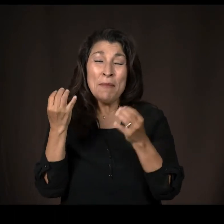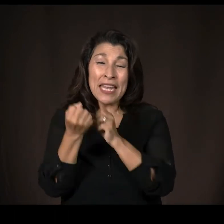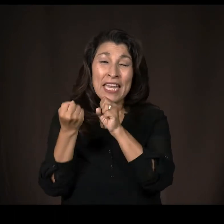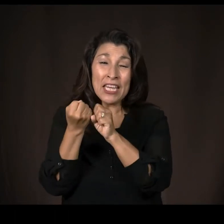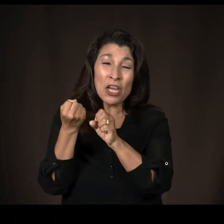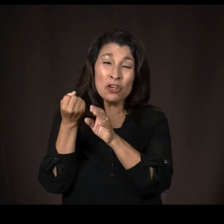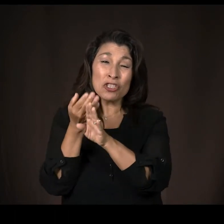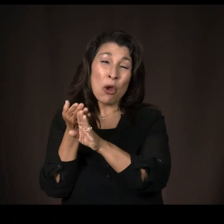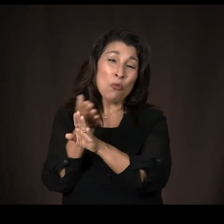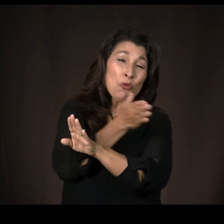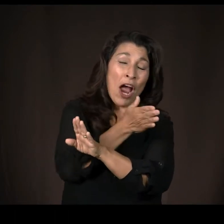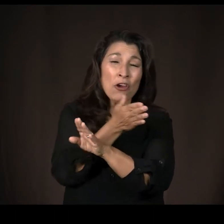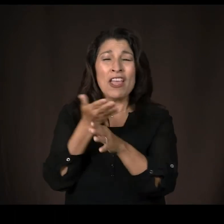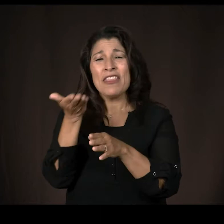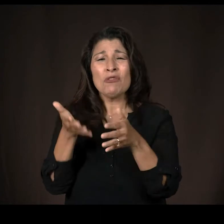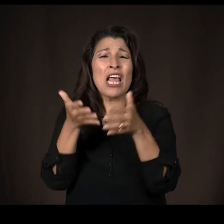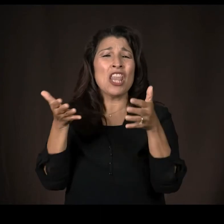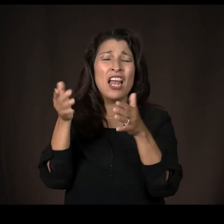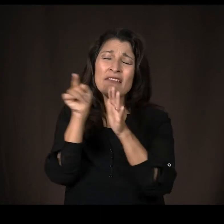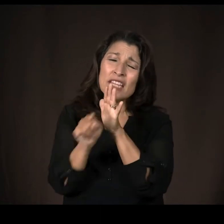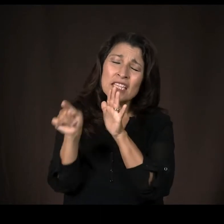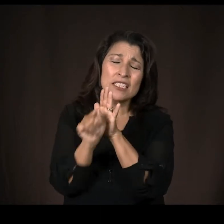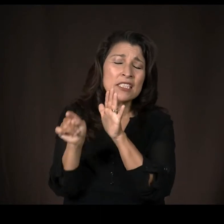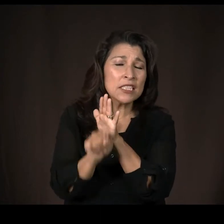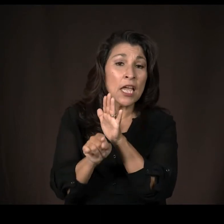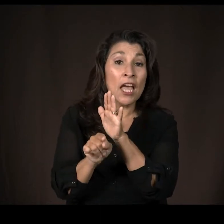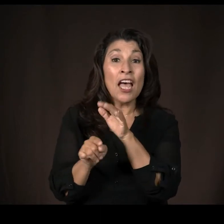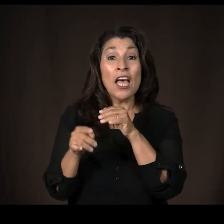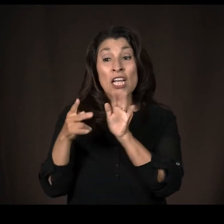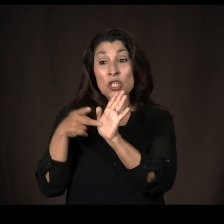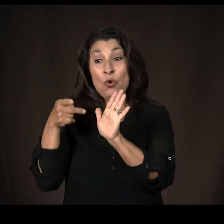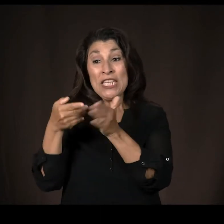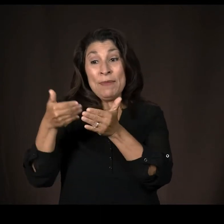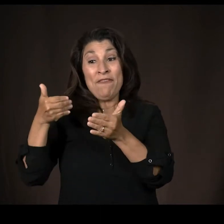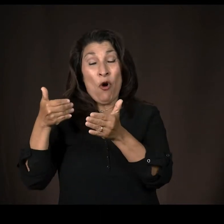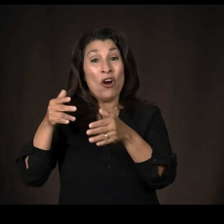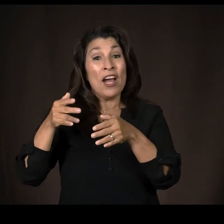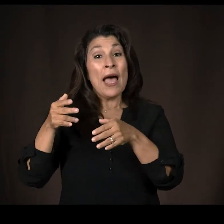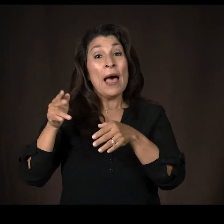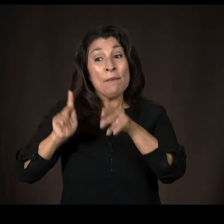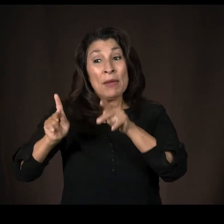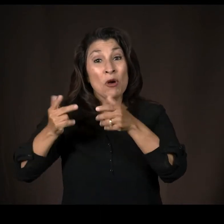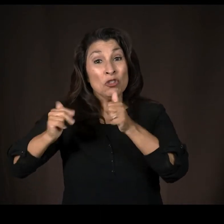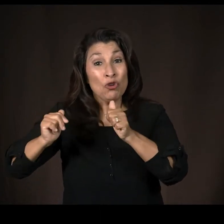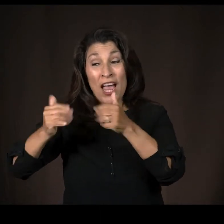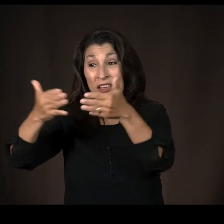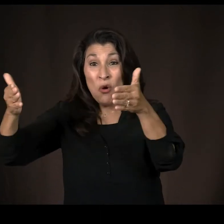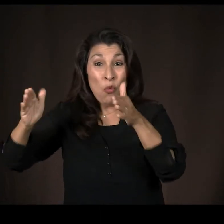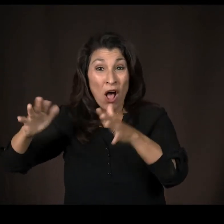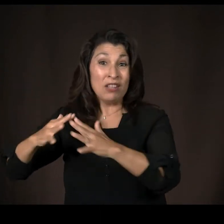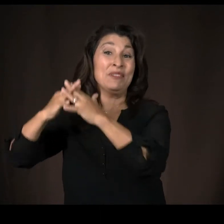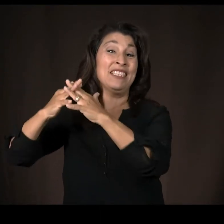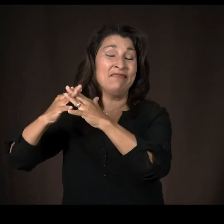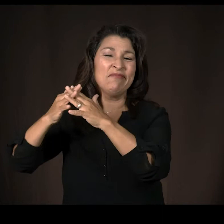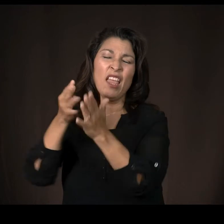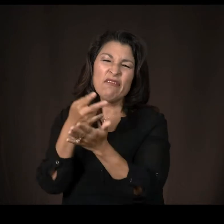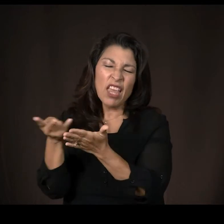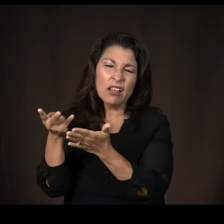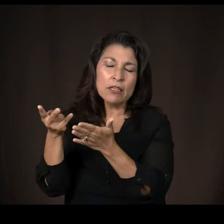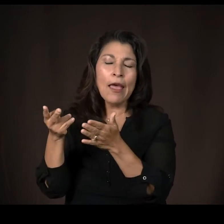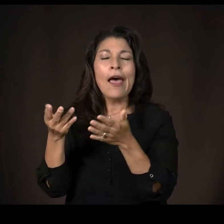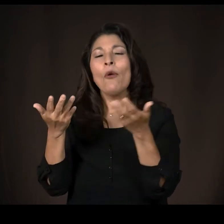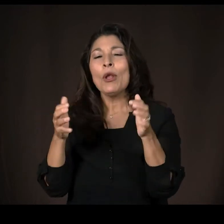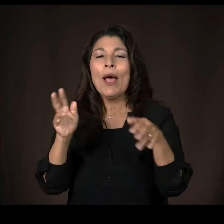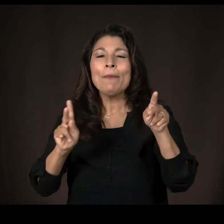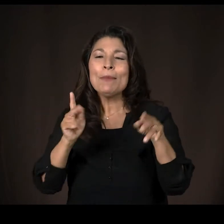times, somebody else had attempted to rebuild the wall and they failed. He didn't want people going, oh, we tried that. We tried